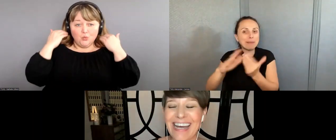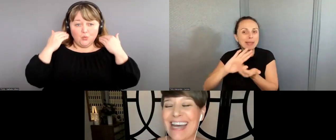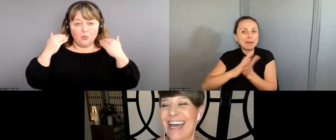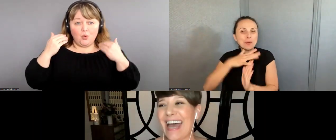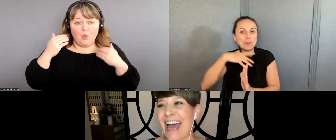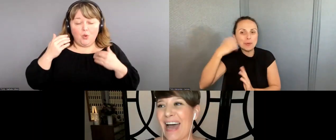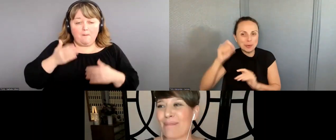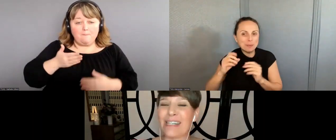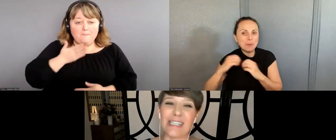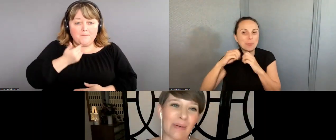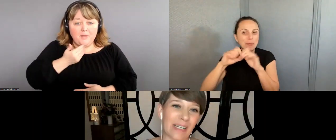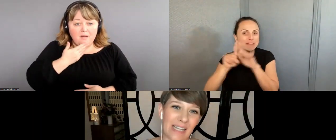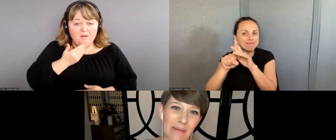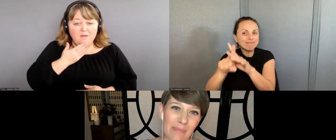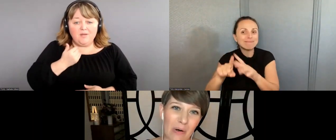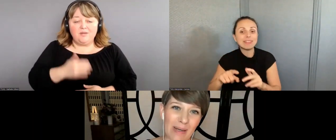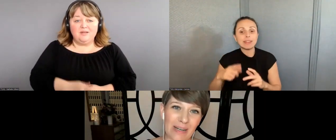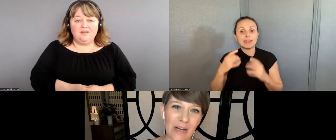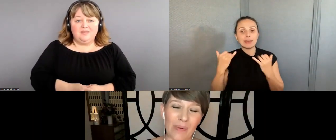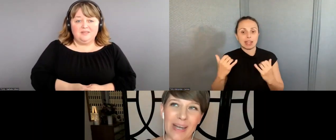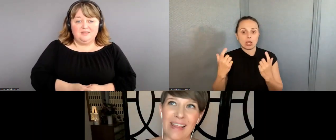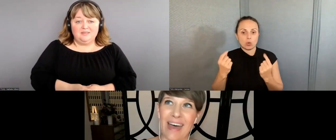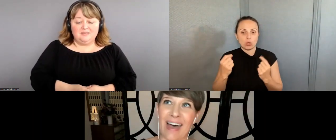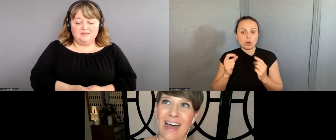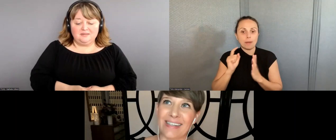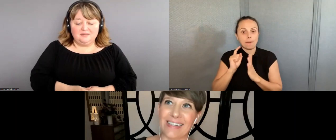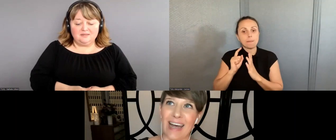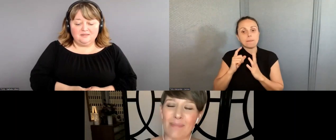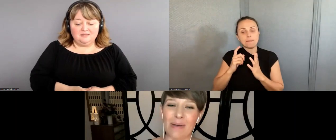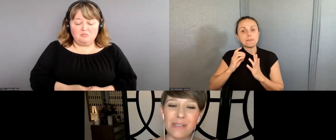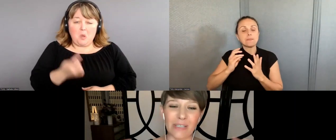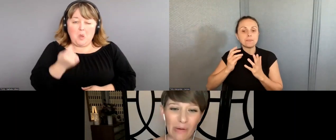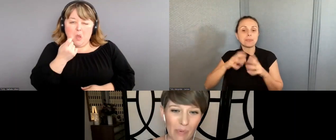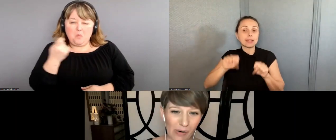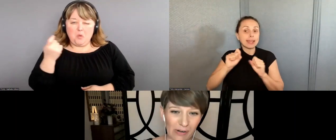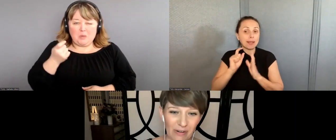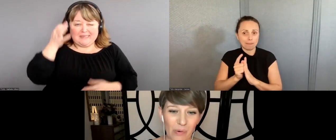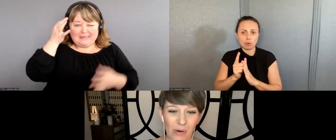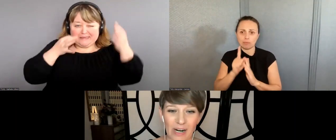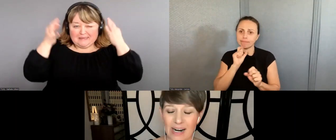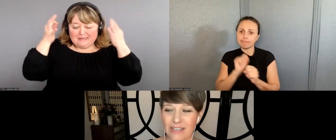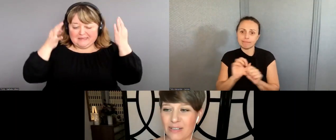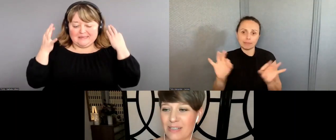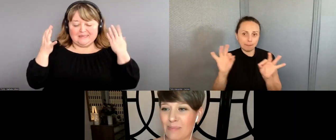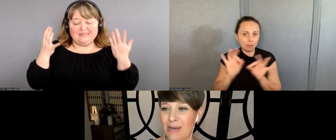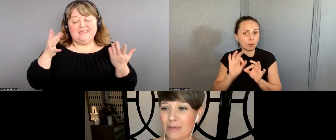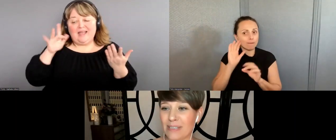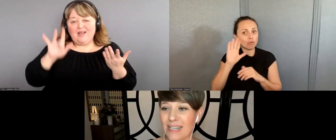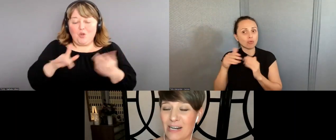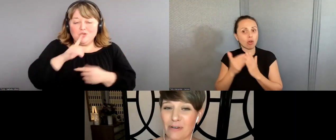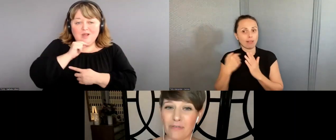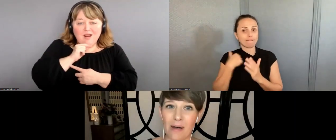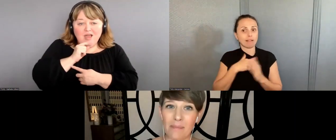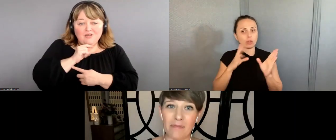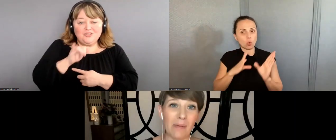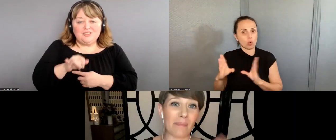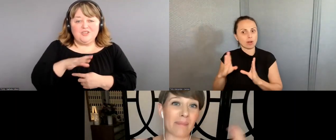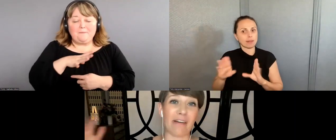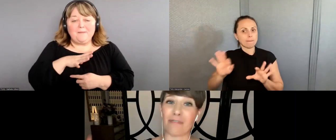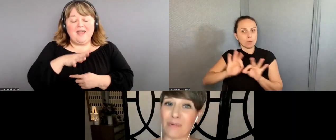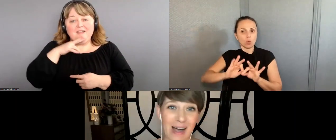by. I just want to take a moment knowing that it was so important for the organizers to be able to hear